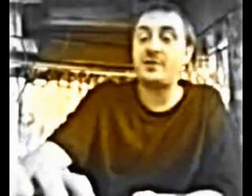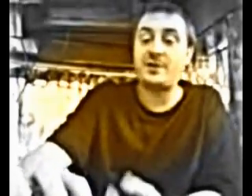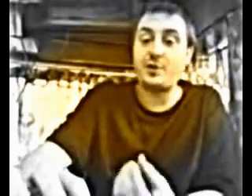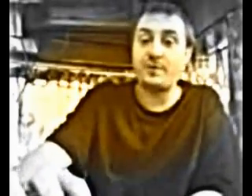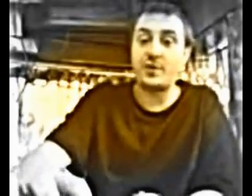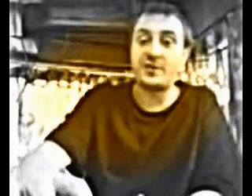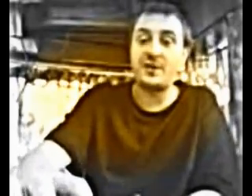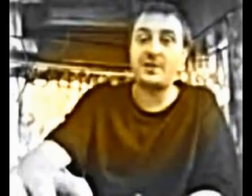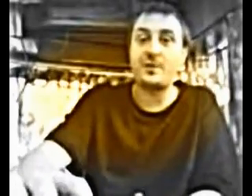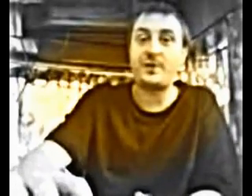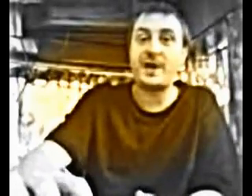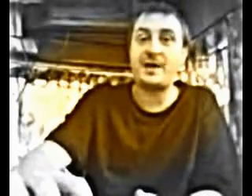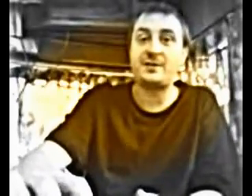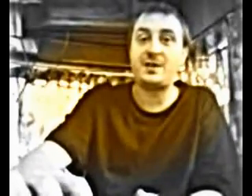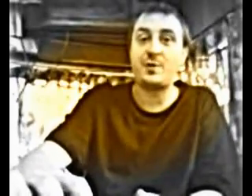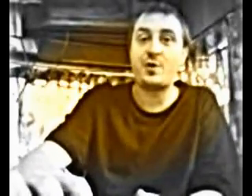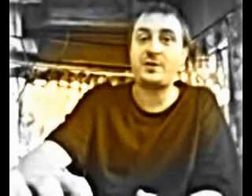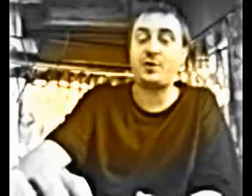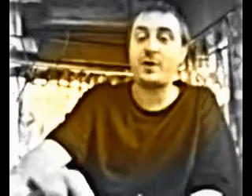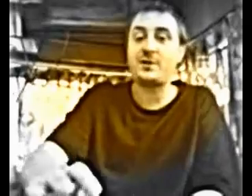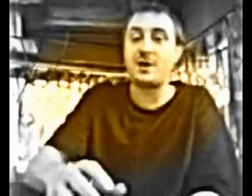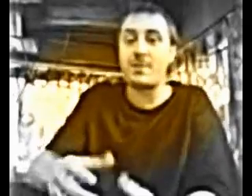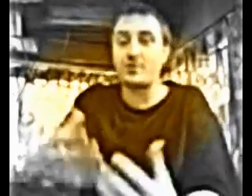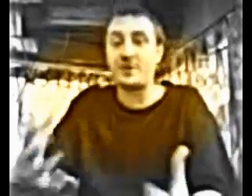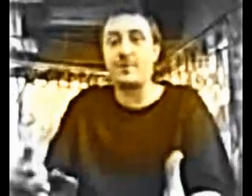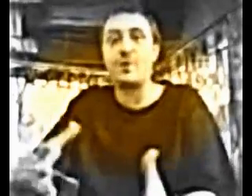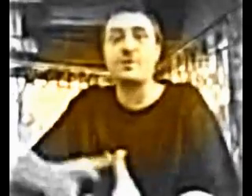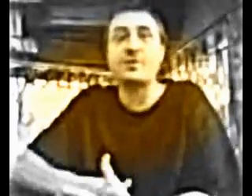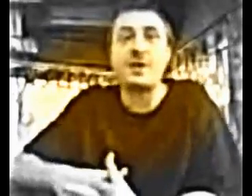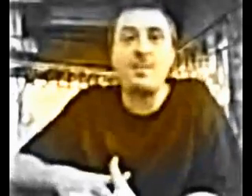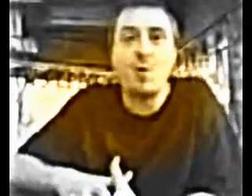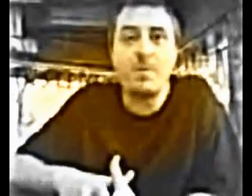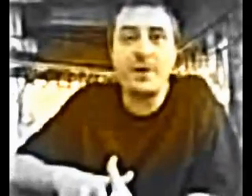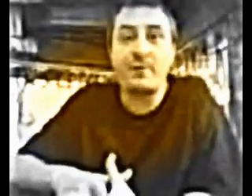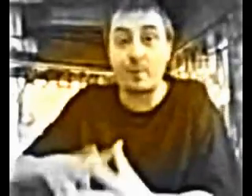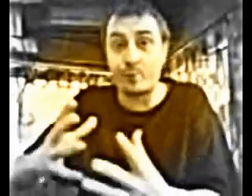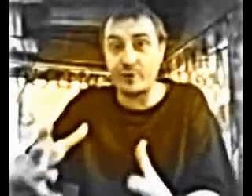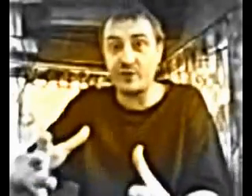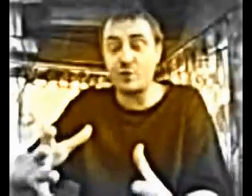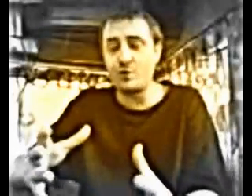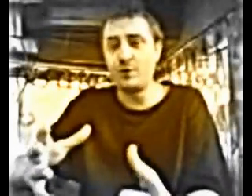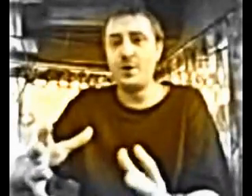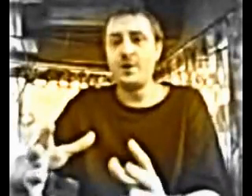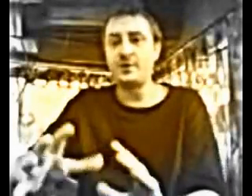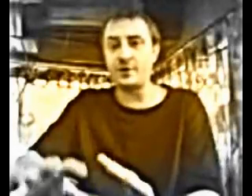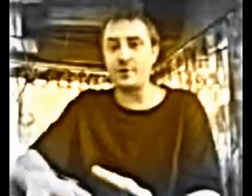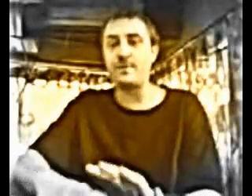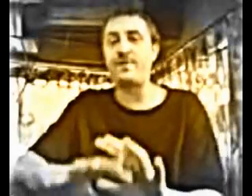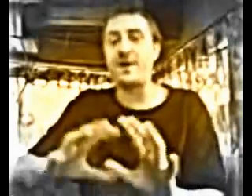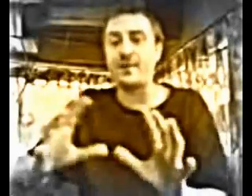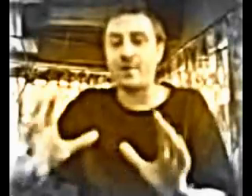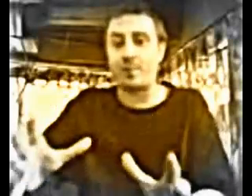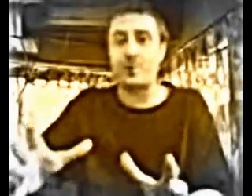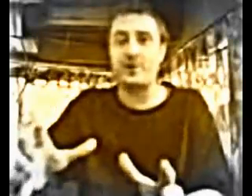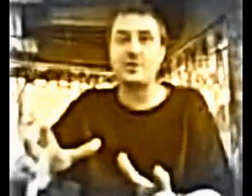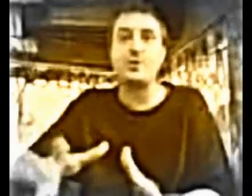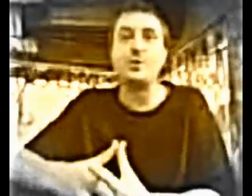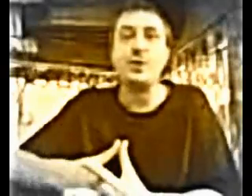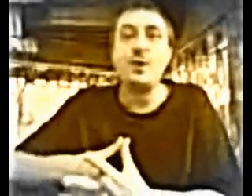and university is what the House Democrats, Greg Stumbo's Democrats, are saying. More money for preschool, so they're in favor of preschool.